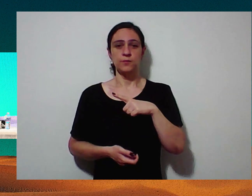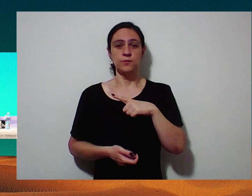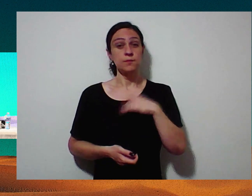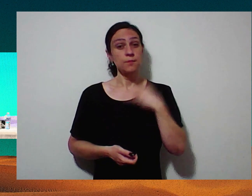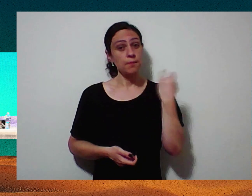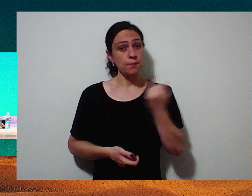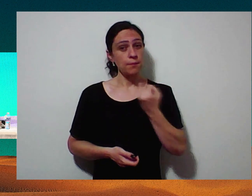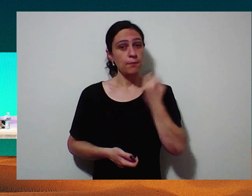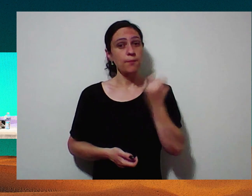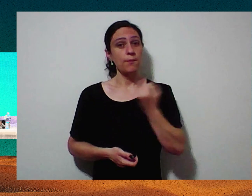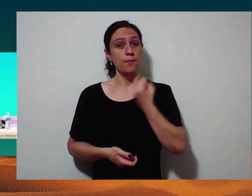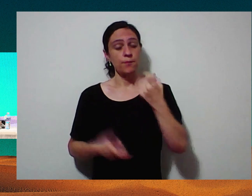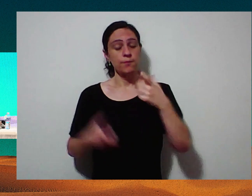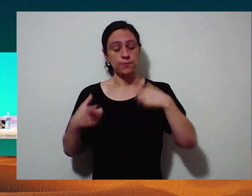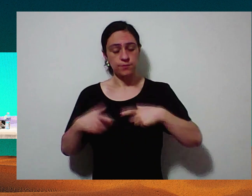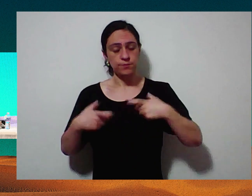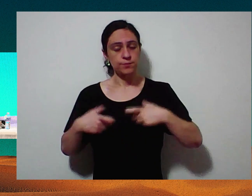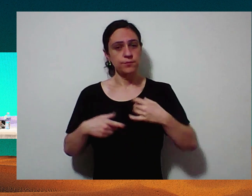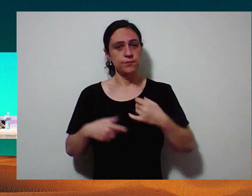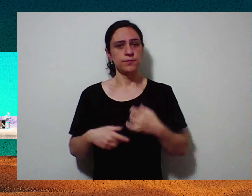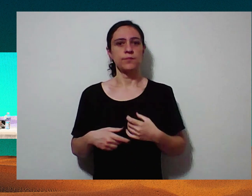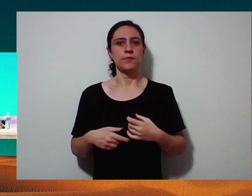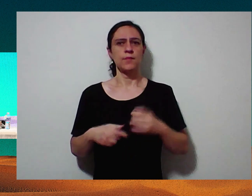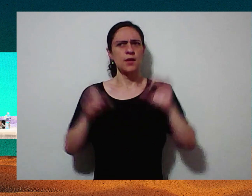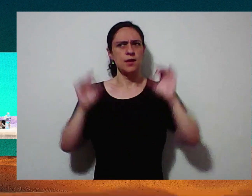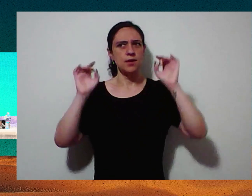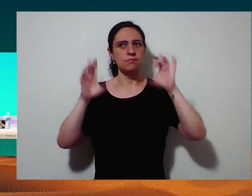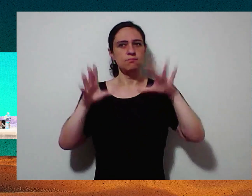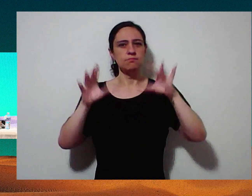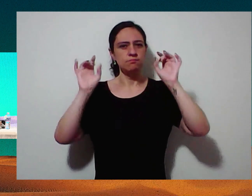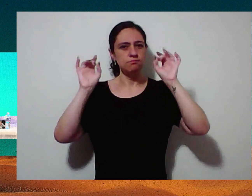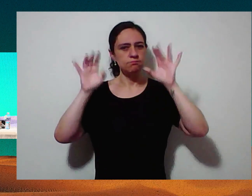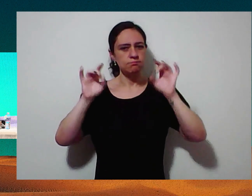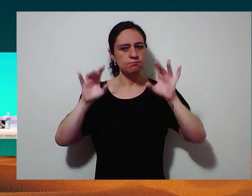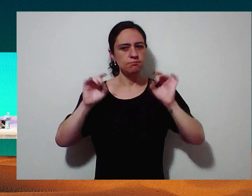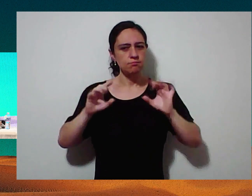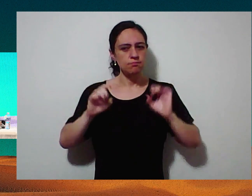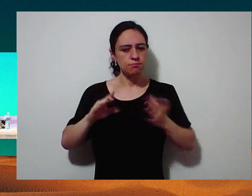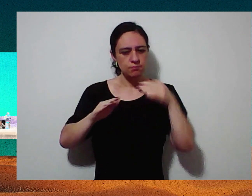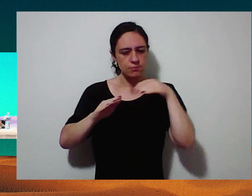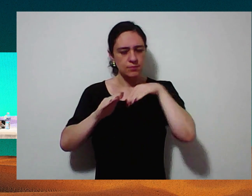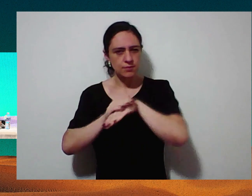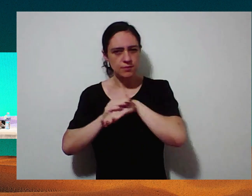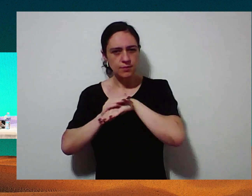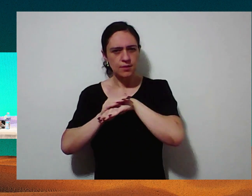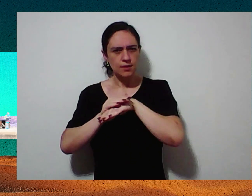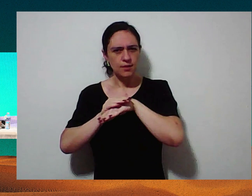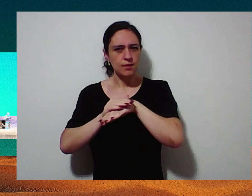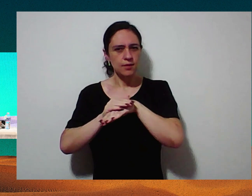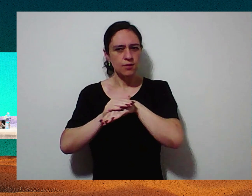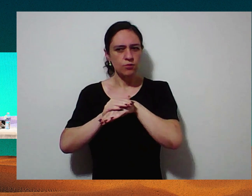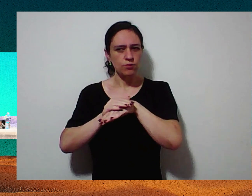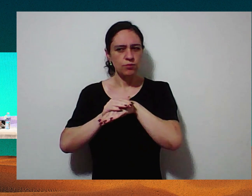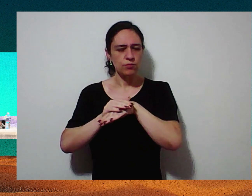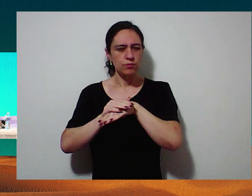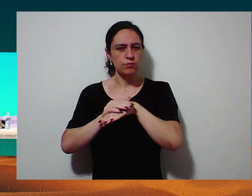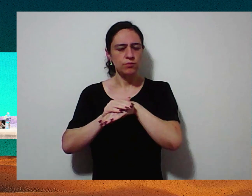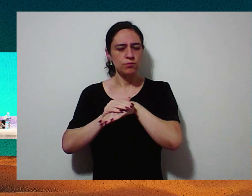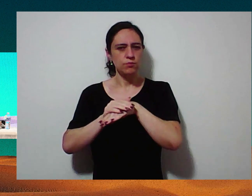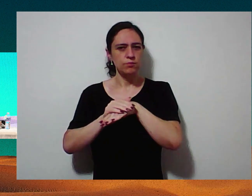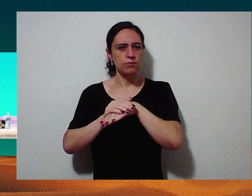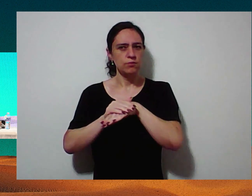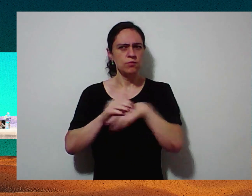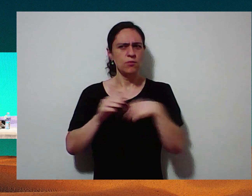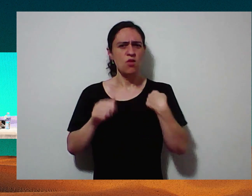vessels. Tesouro em vasos de barro. A treasure in earthen vessels. Nós somos apenas vasos de barro